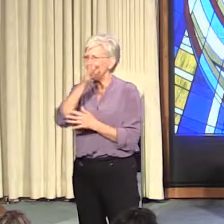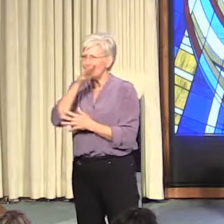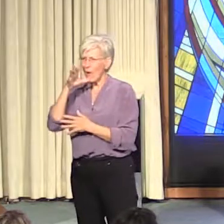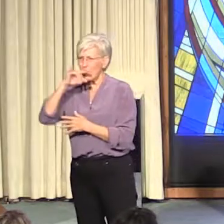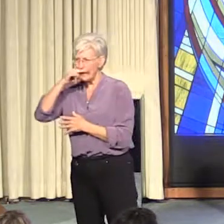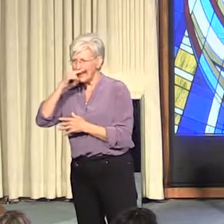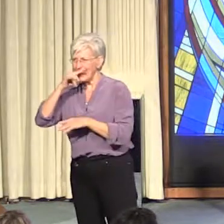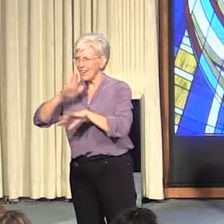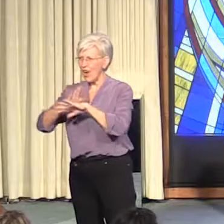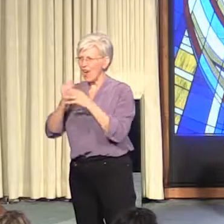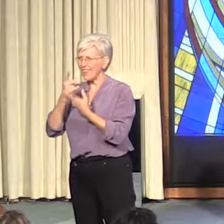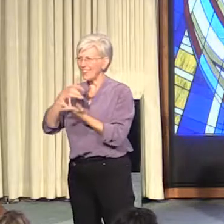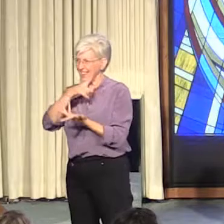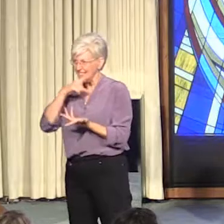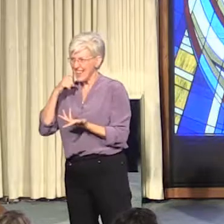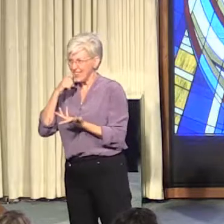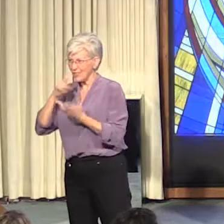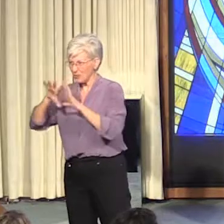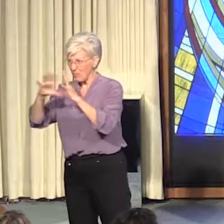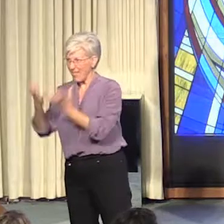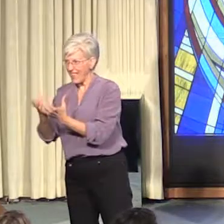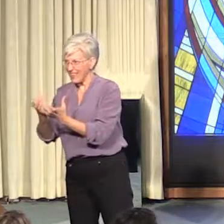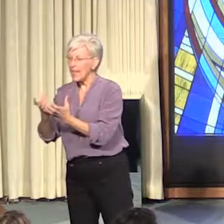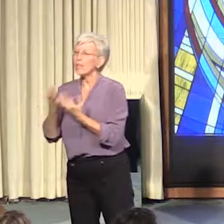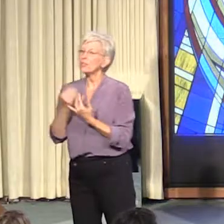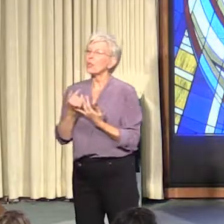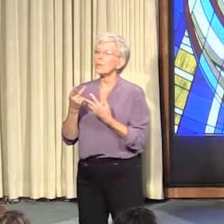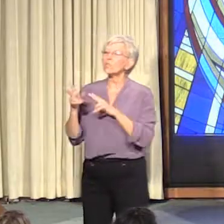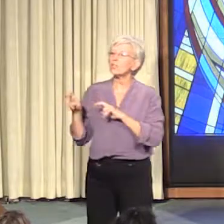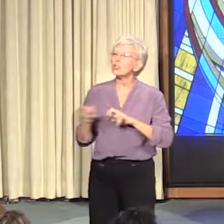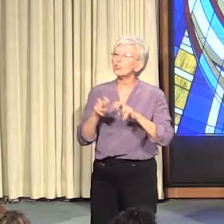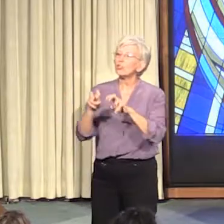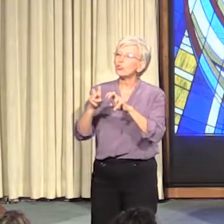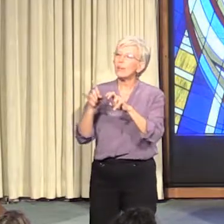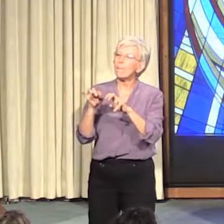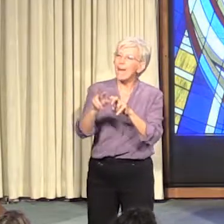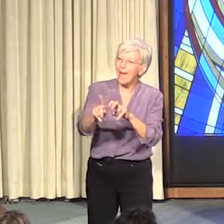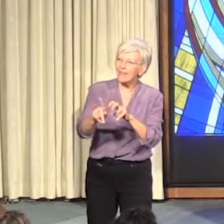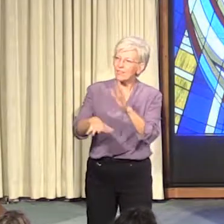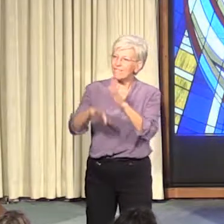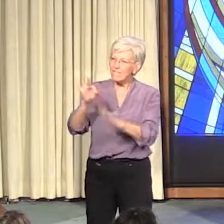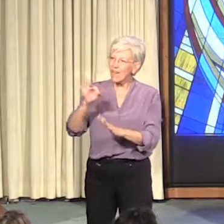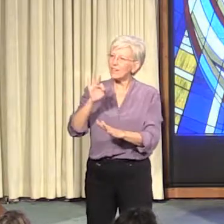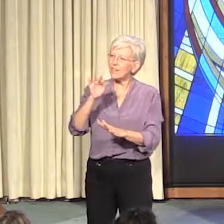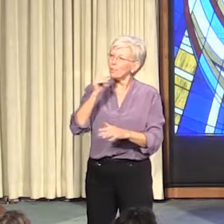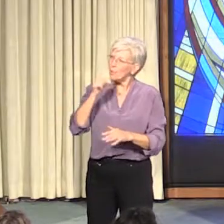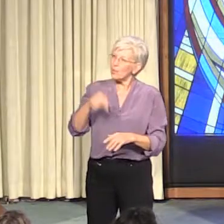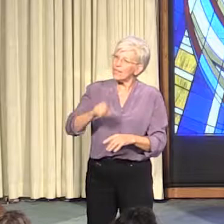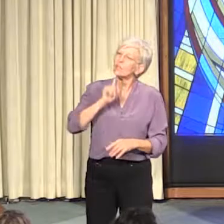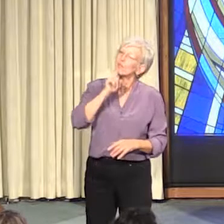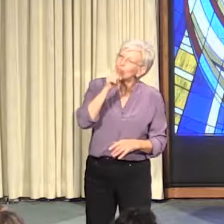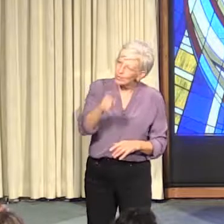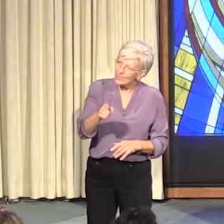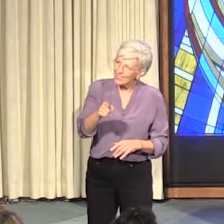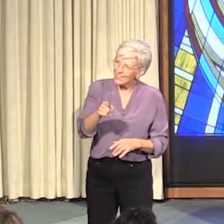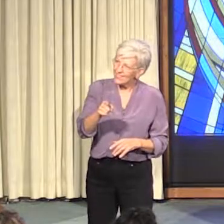And it's his journey back to finding who he truly is that is his